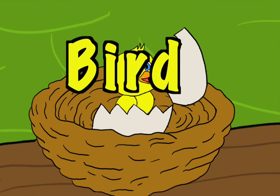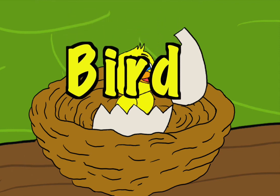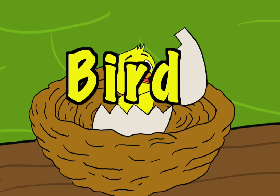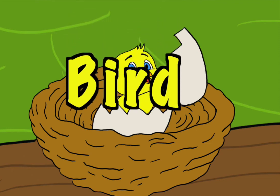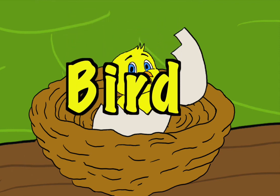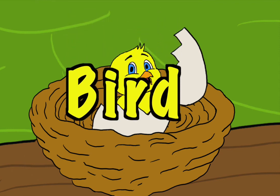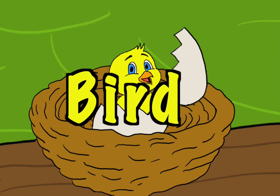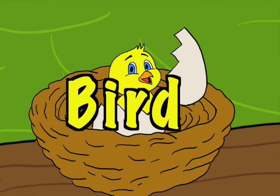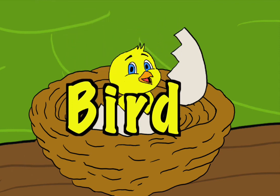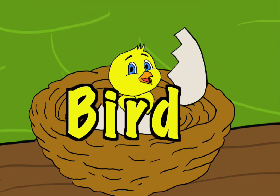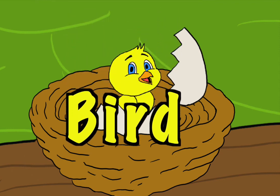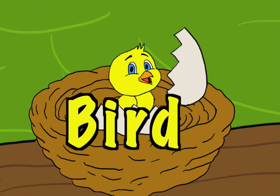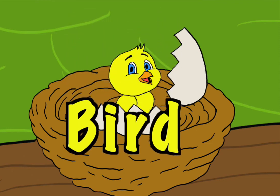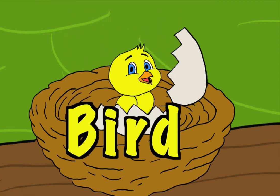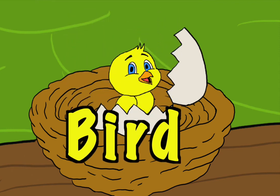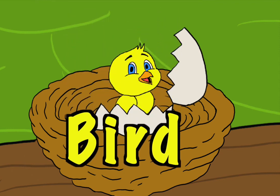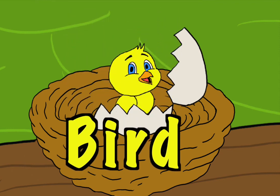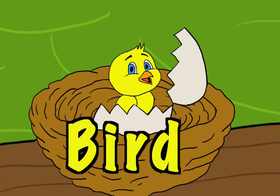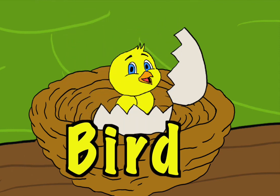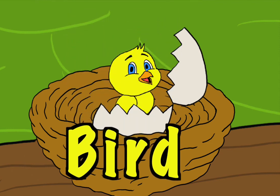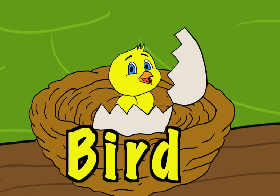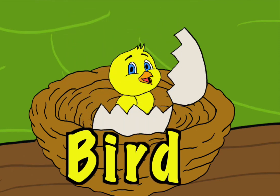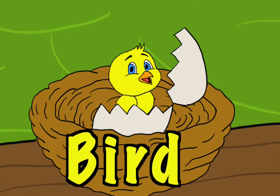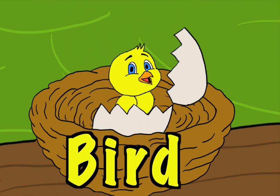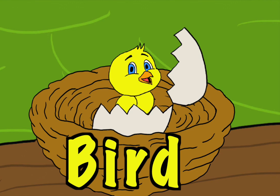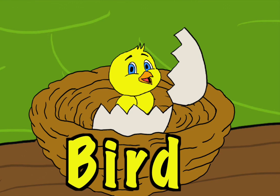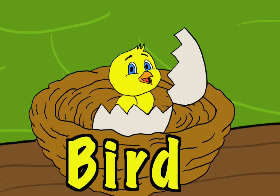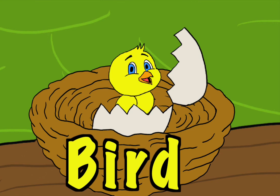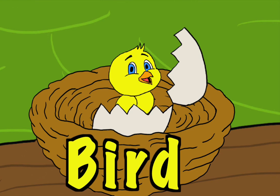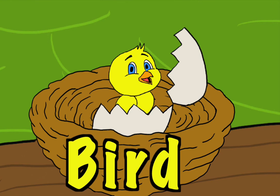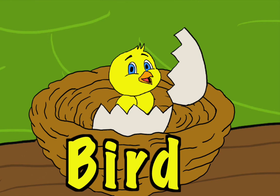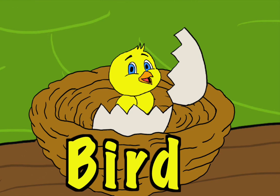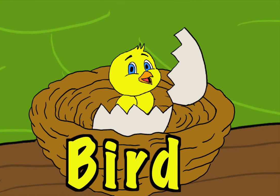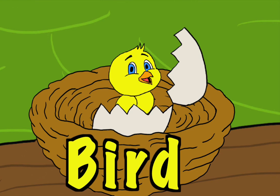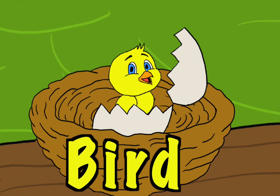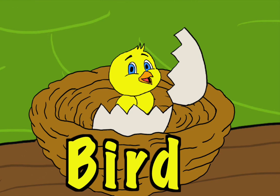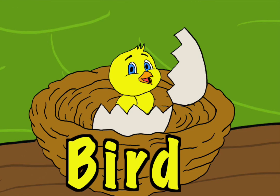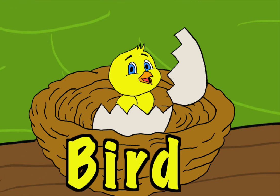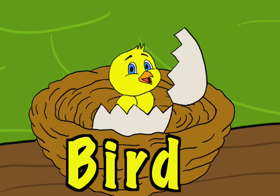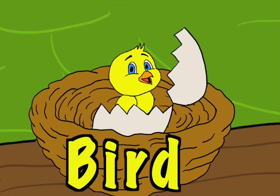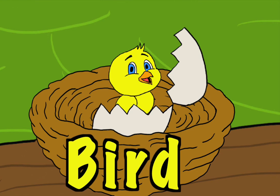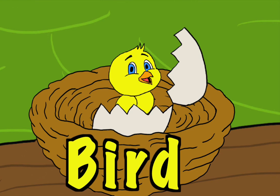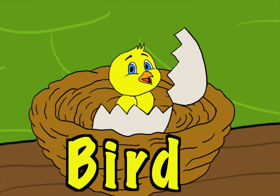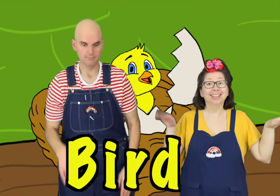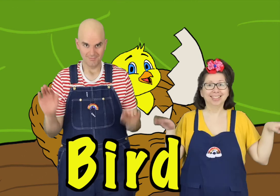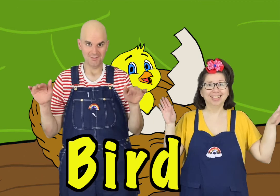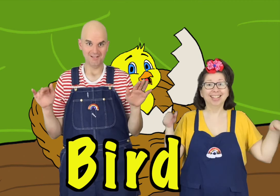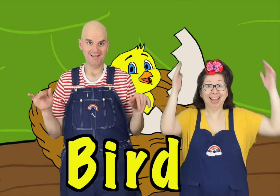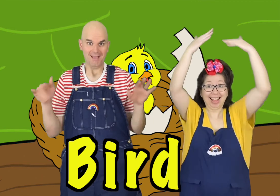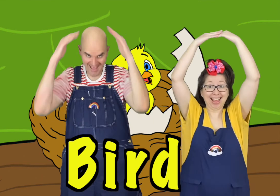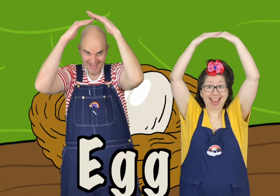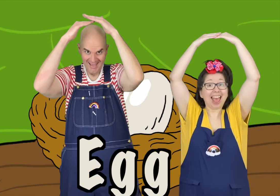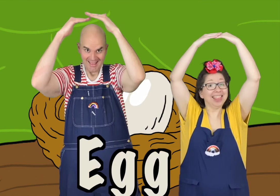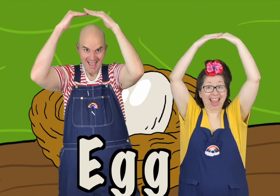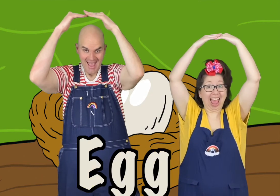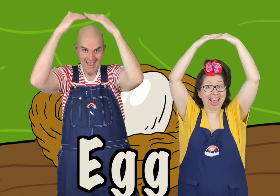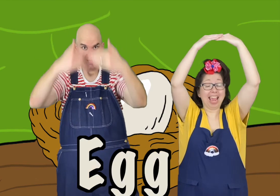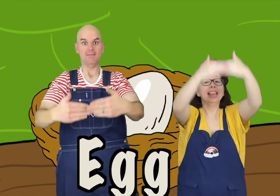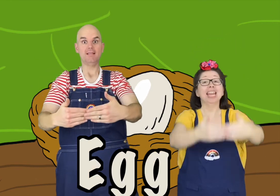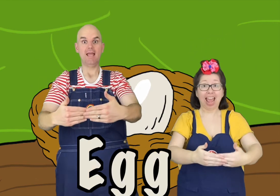the prettiest bird that you ever did see. And the bird in the egg, and the egg